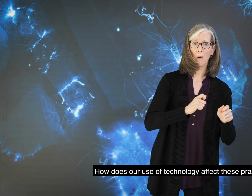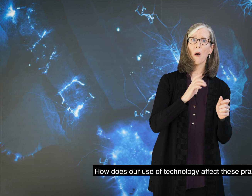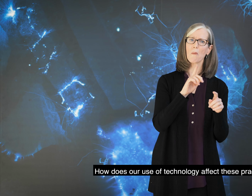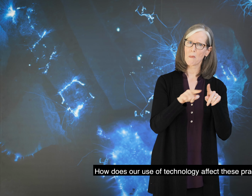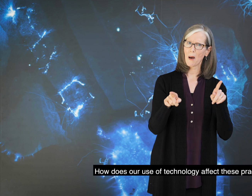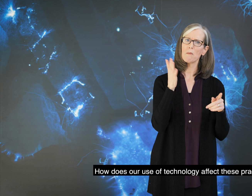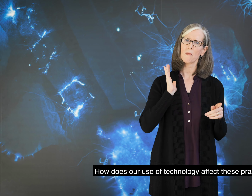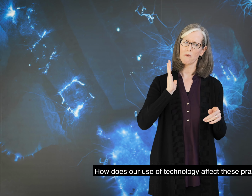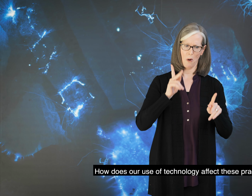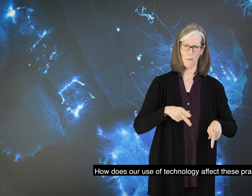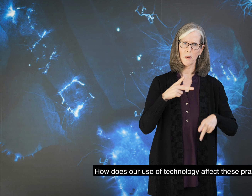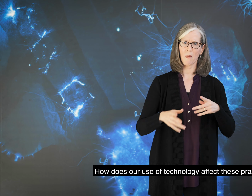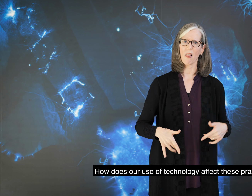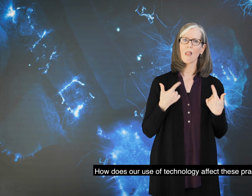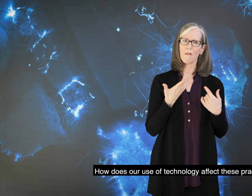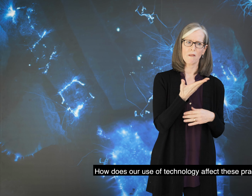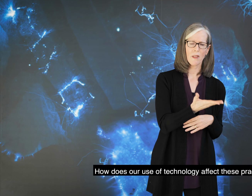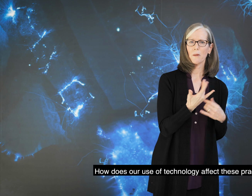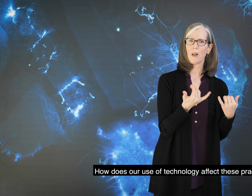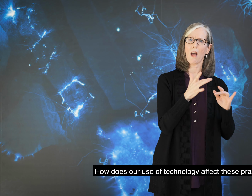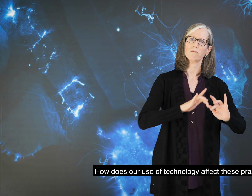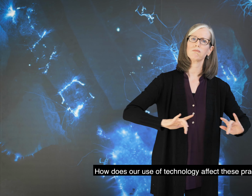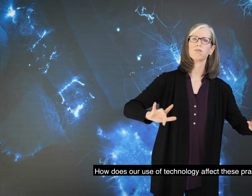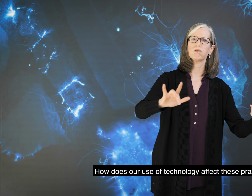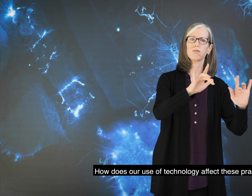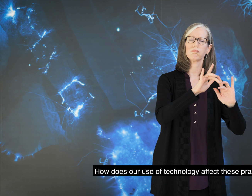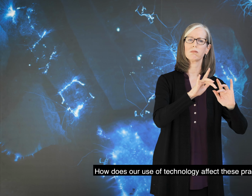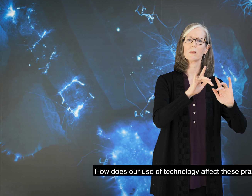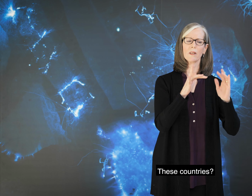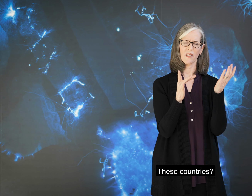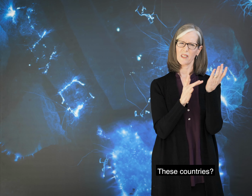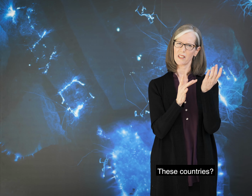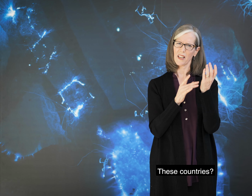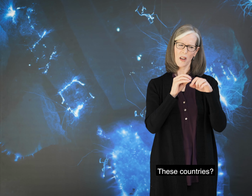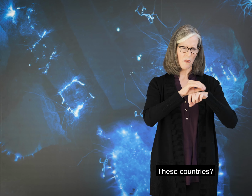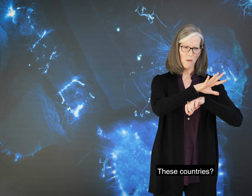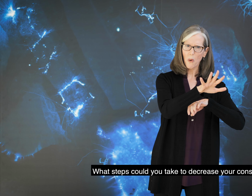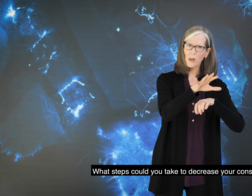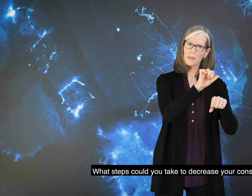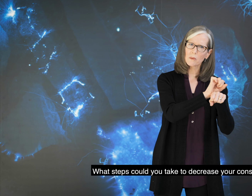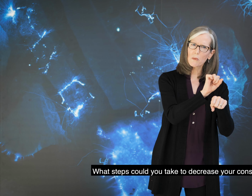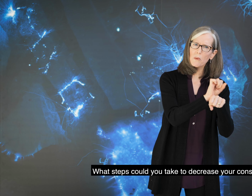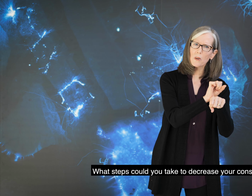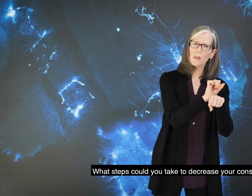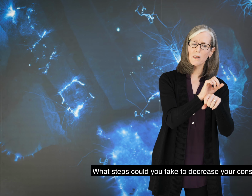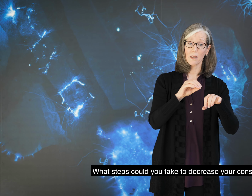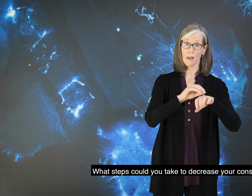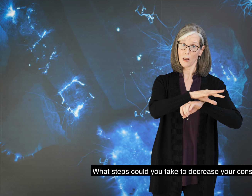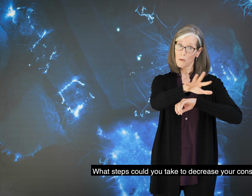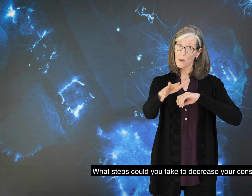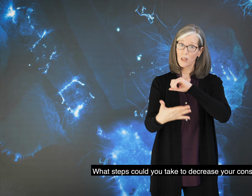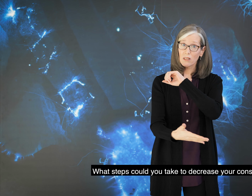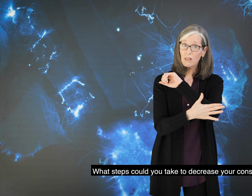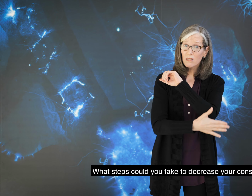How does our use of technology affect these practices, these countries? What steps could you take to